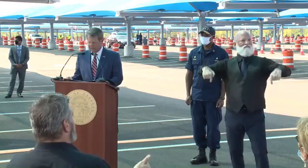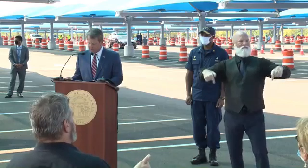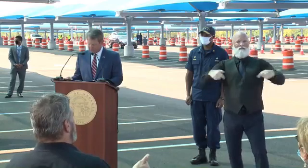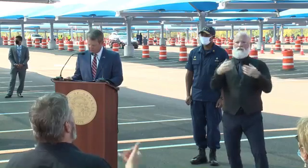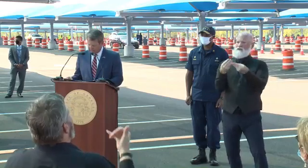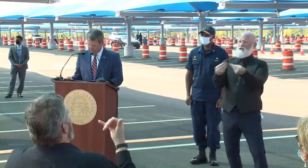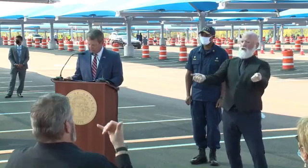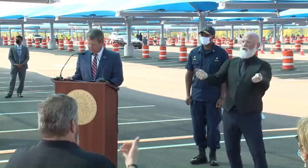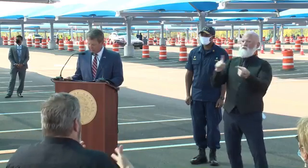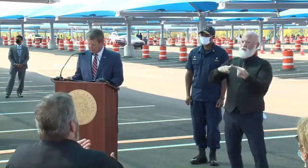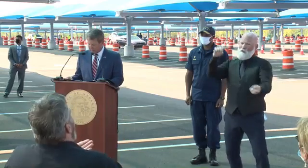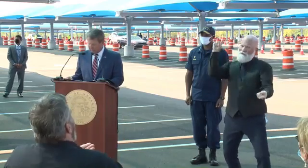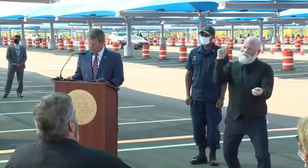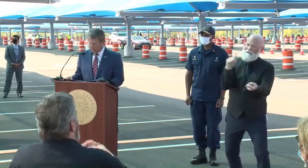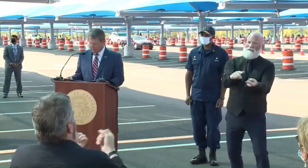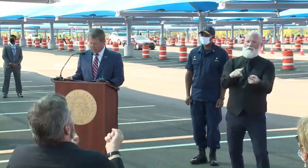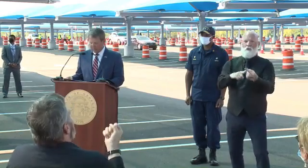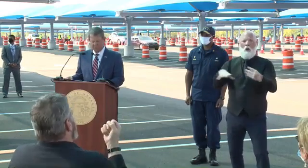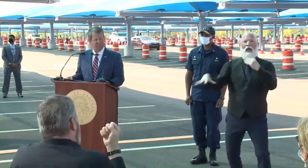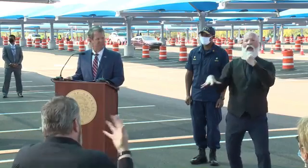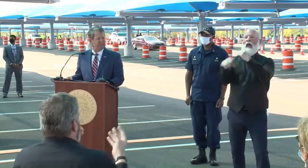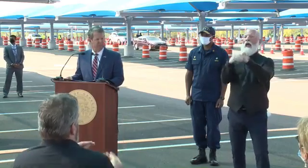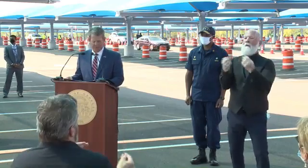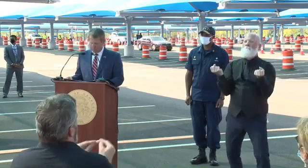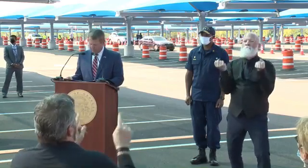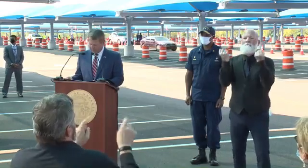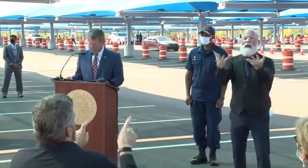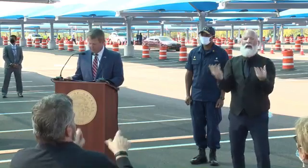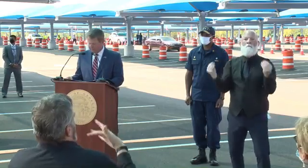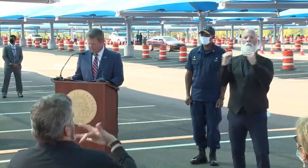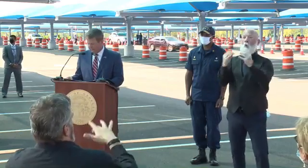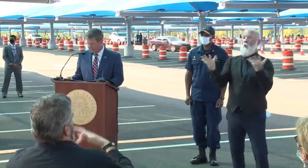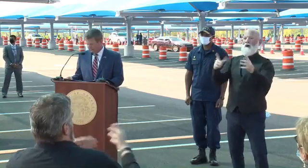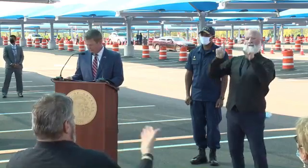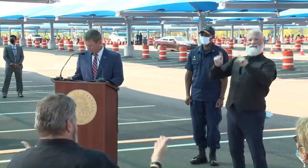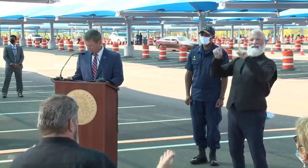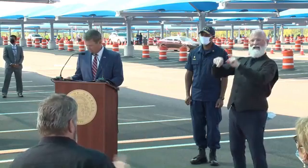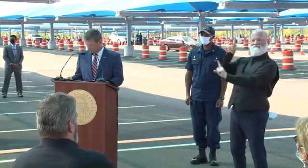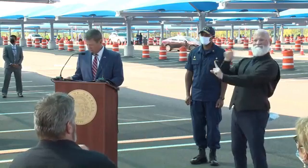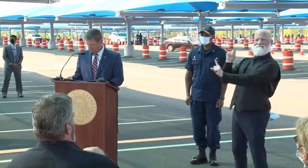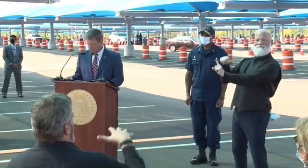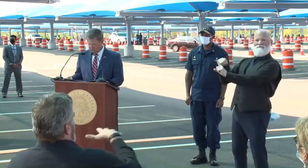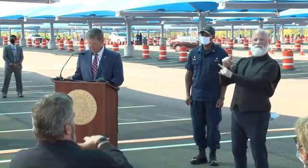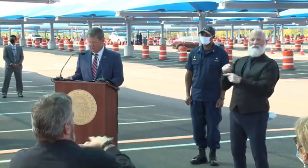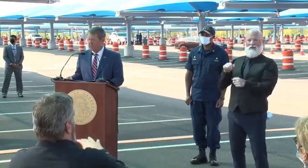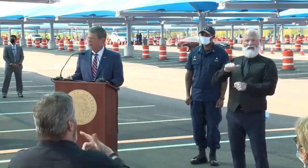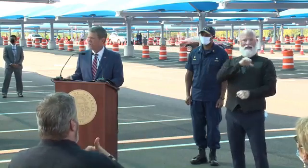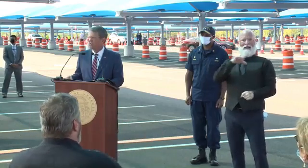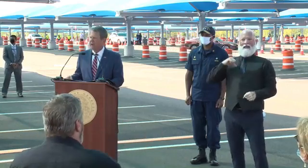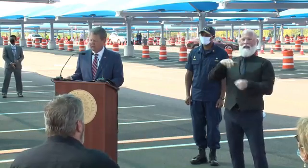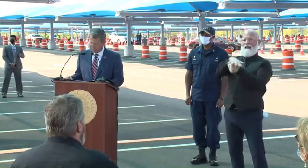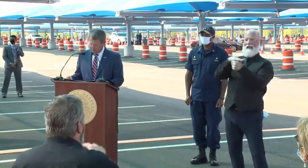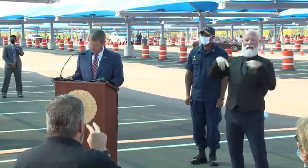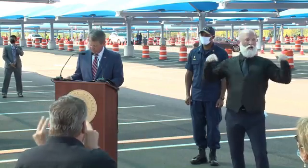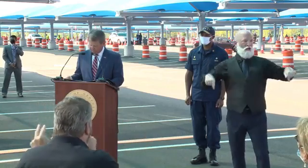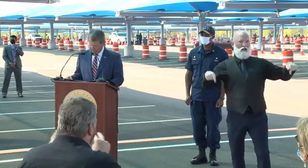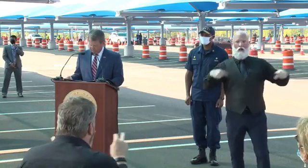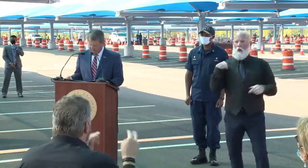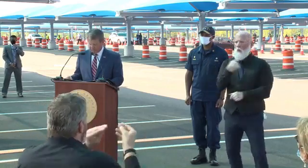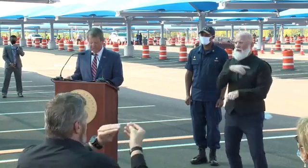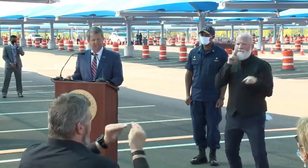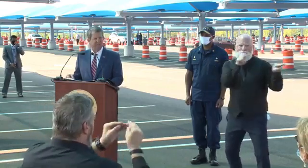here in the metro Atlanta area. And we will continue to monitor the data hourly, adjusting our